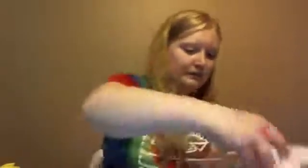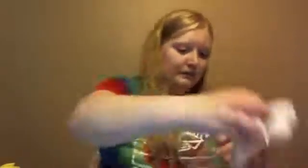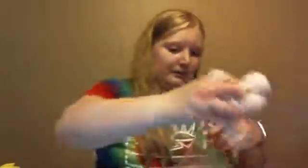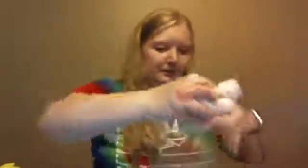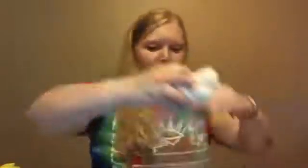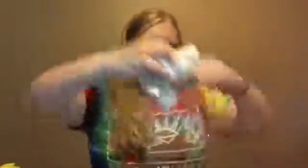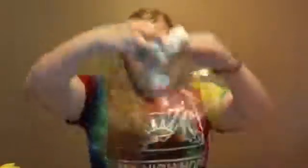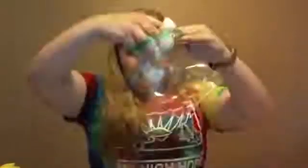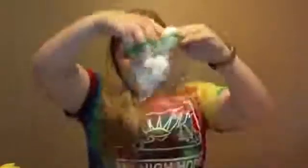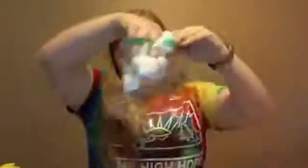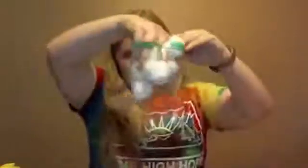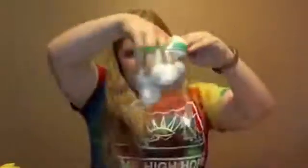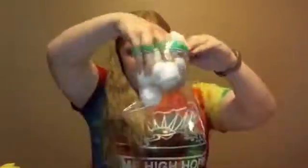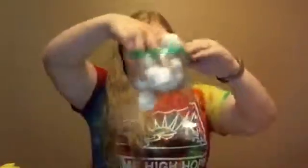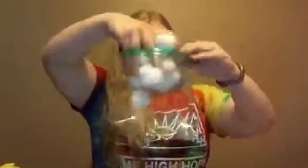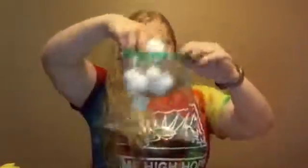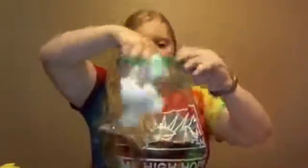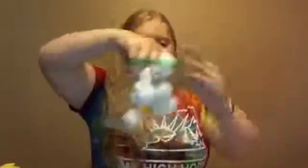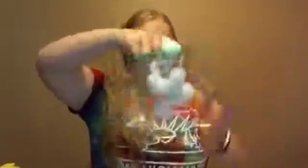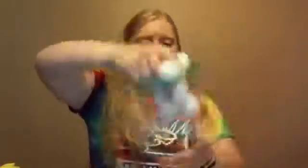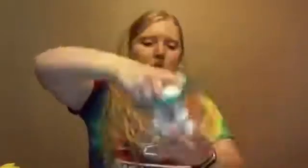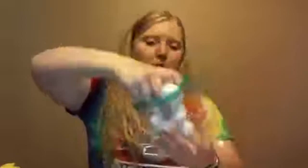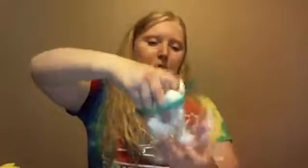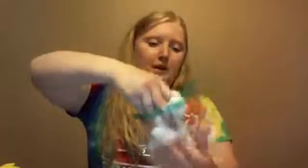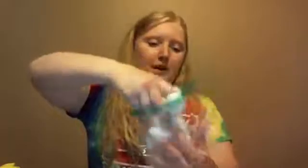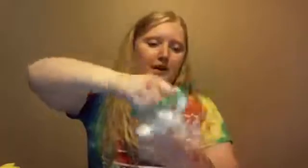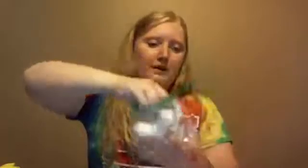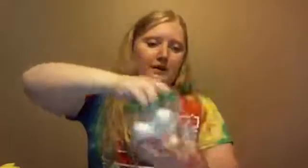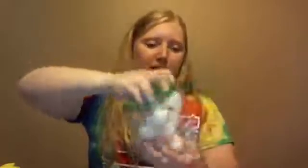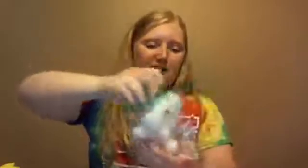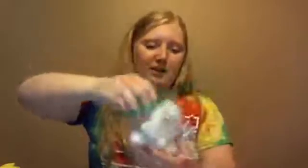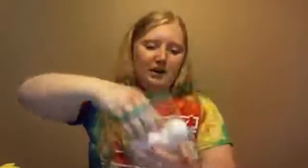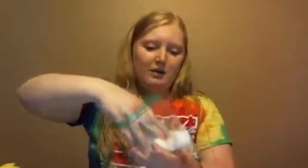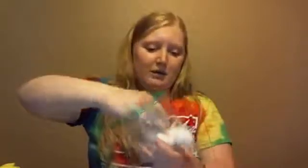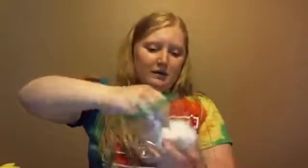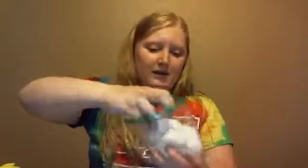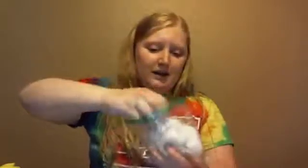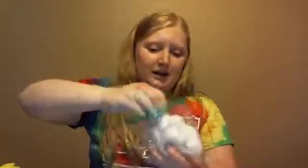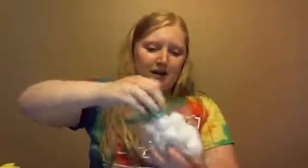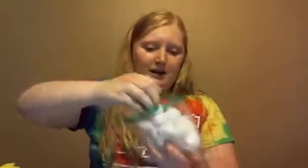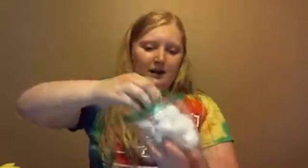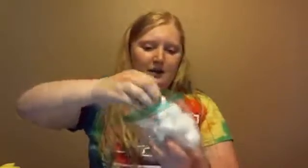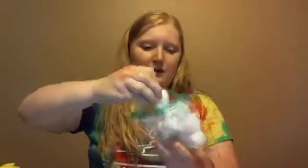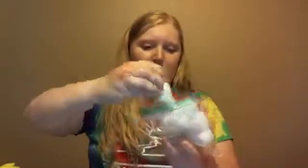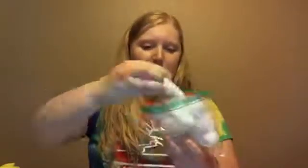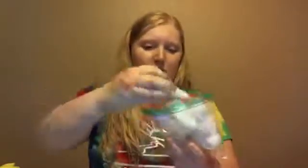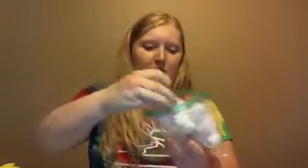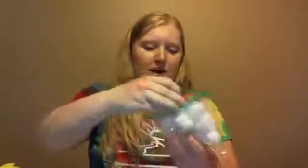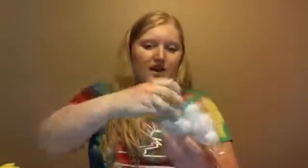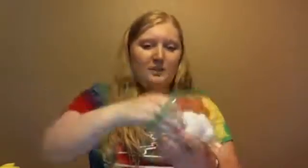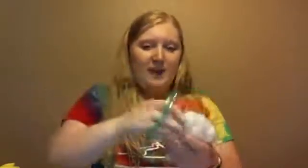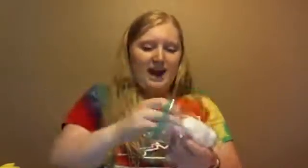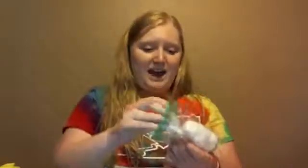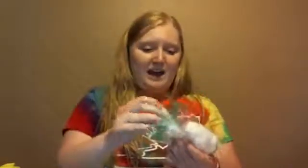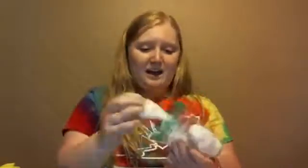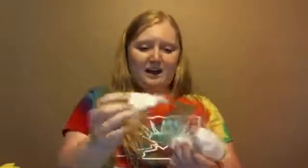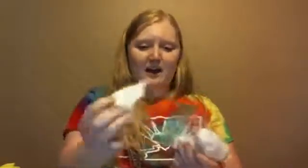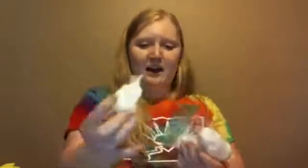So cotton balls are really soft. They almost feel like you're petting an